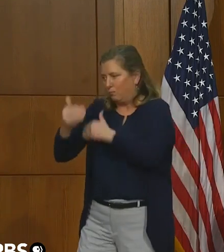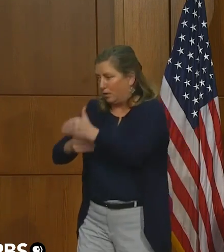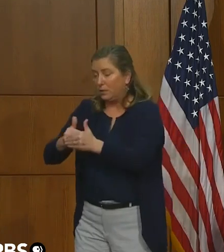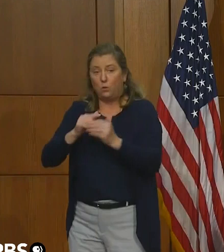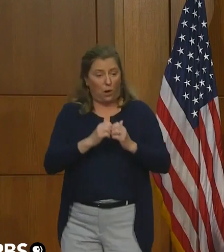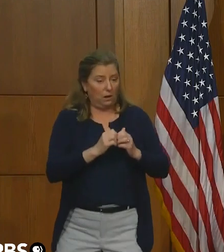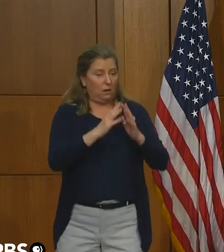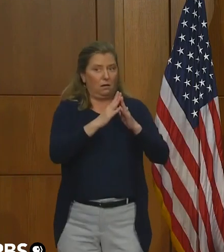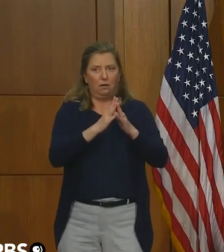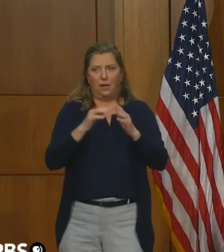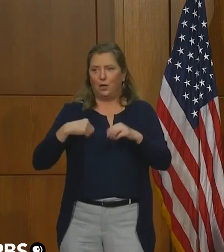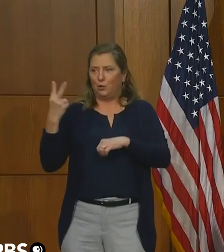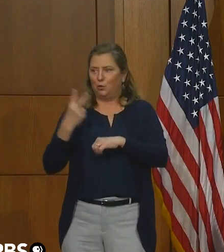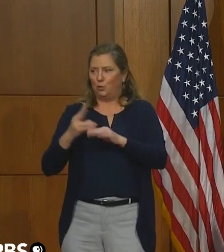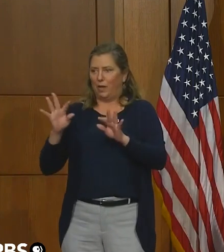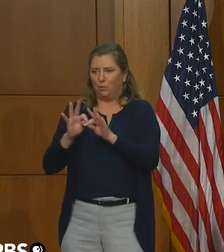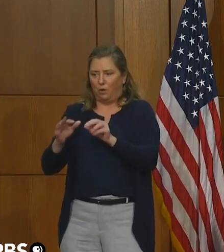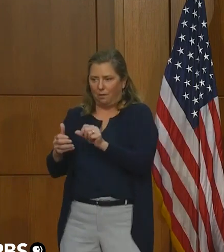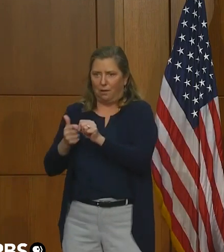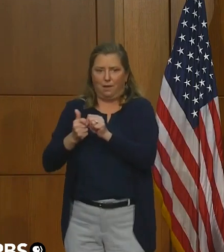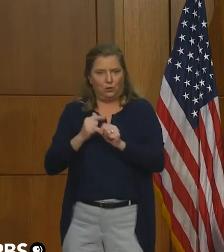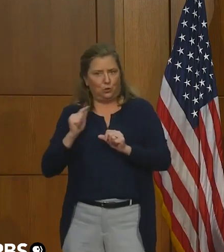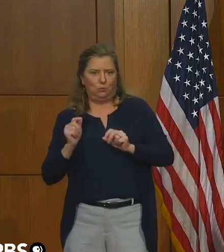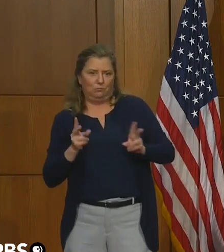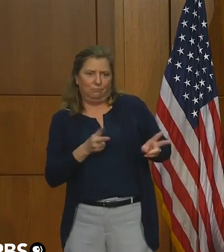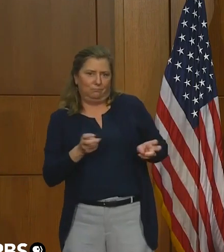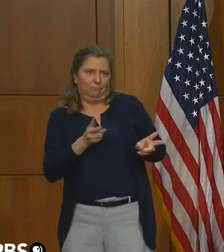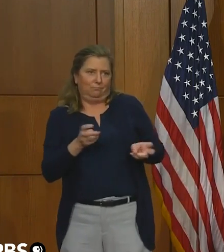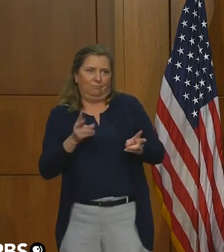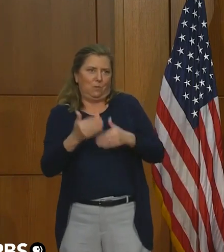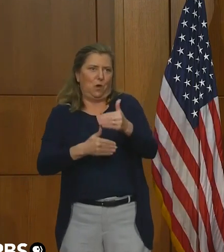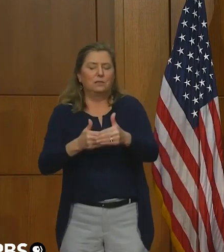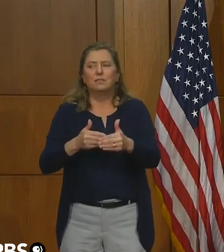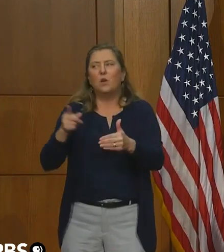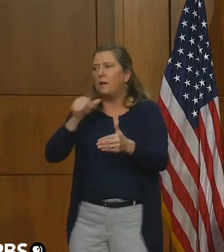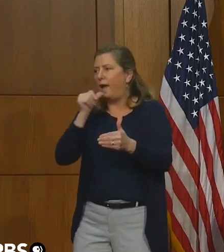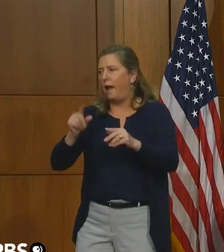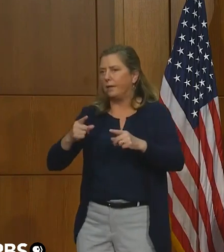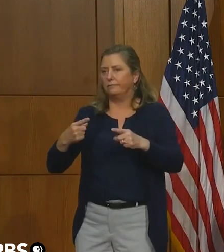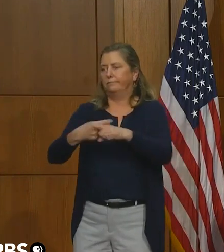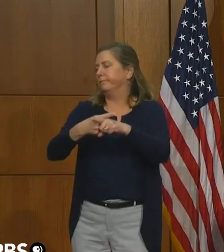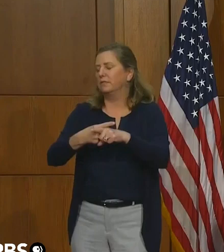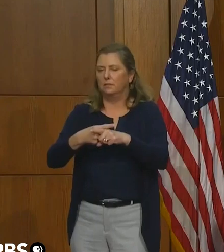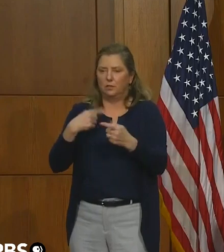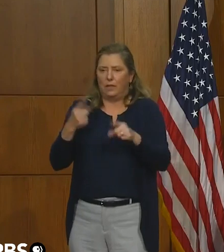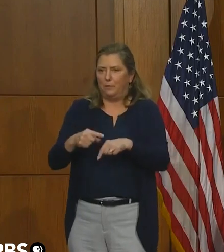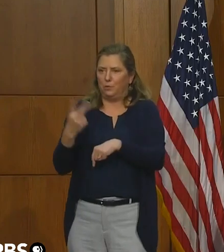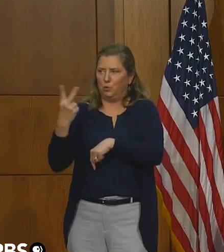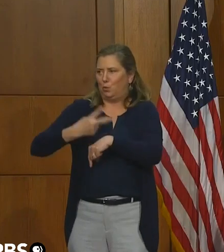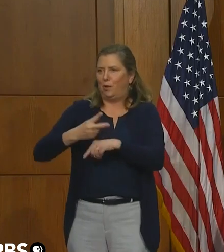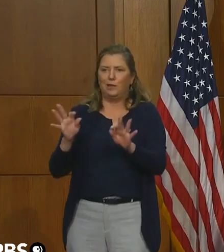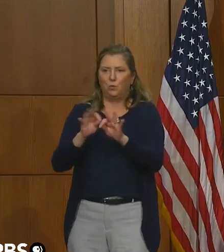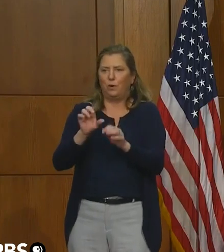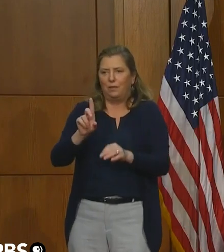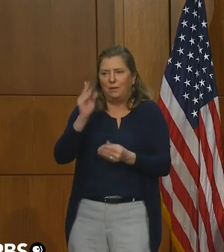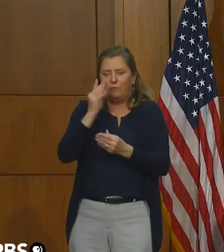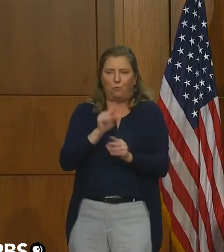we had 2 days worth of material to process. So it wasn't a discrepancy, it was just 2 days worth of